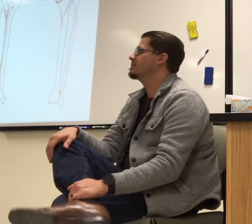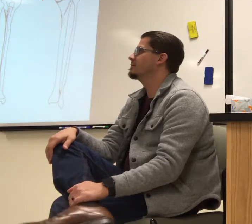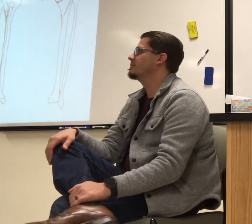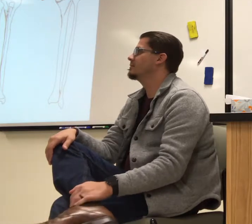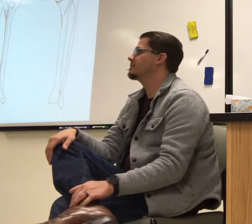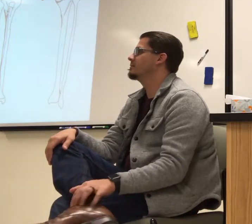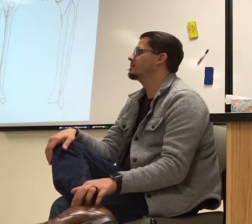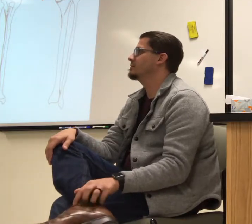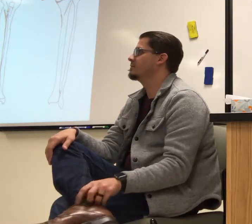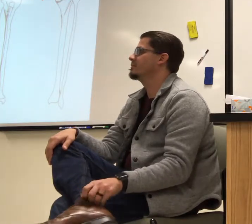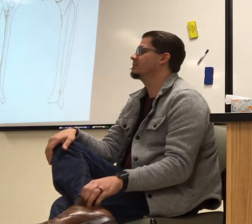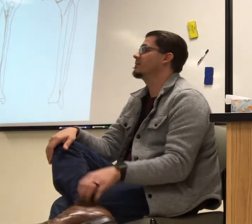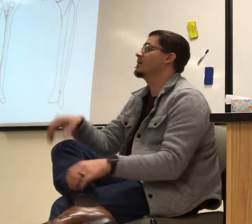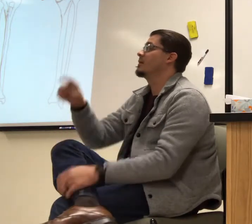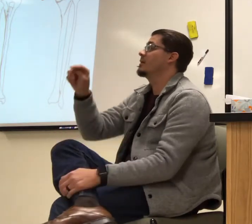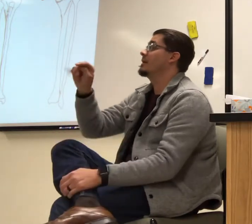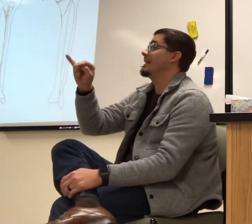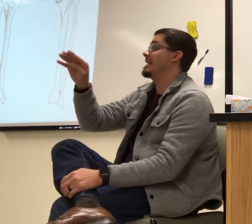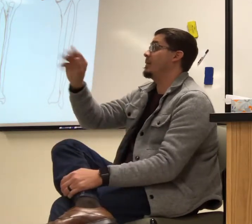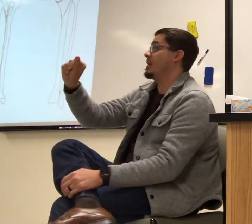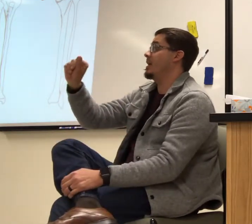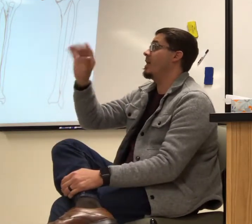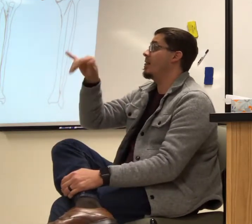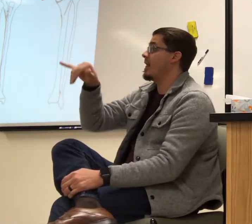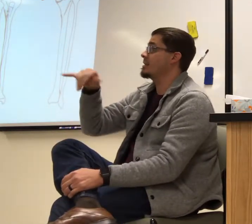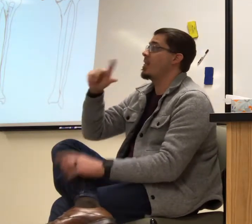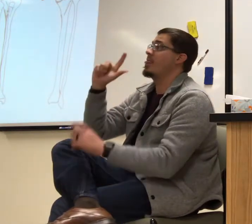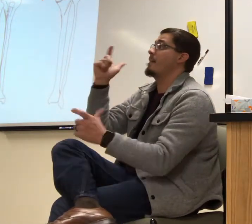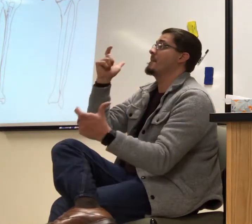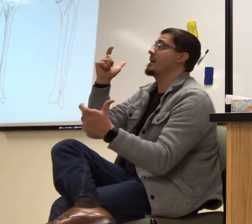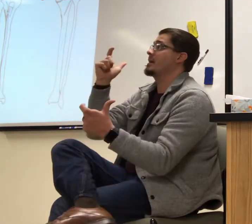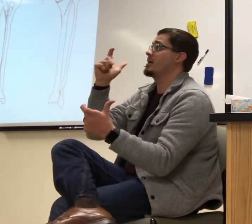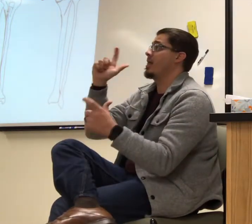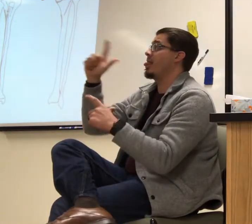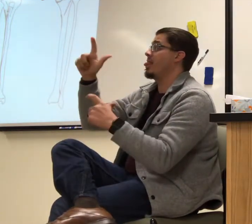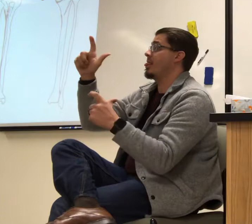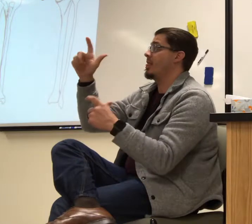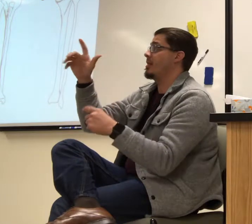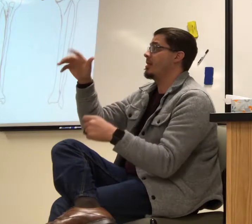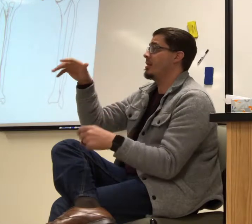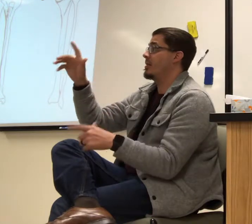Tibia, that's the weight-bearing bone. That's the big bone.